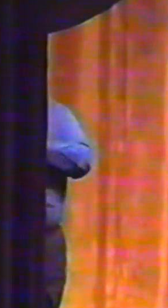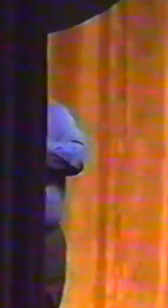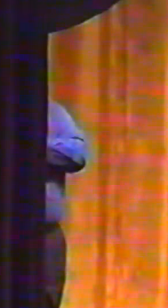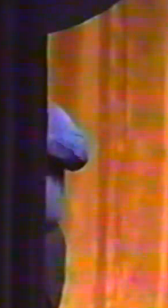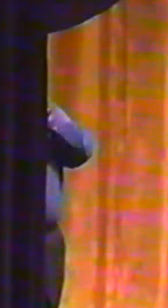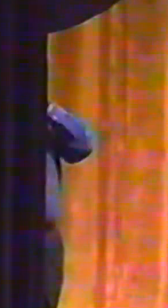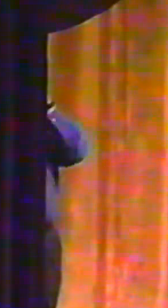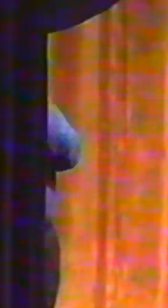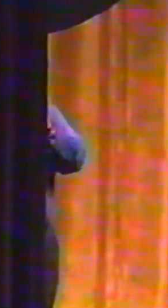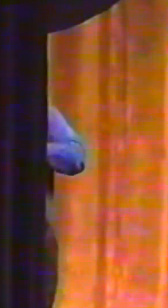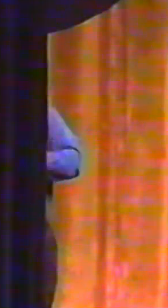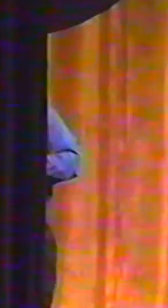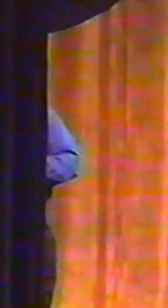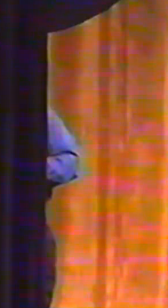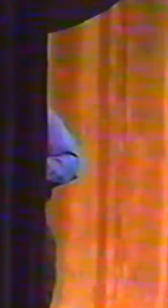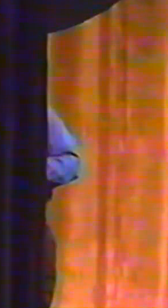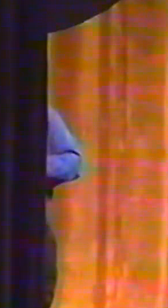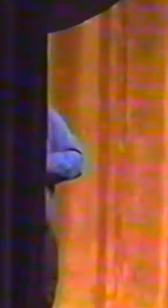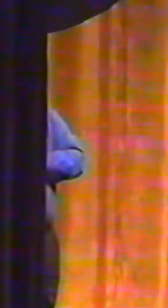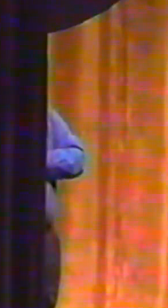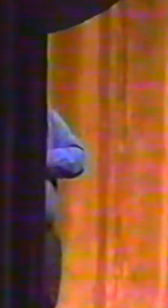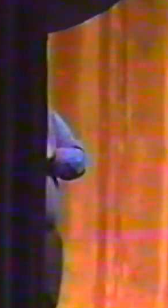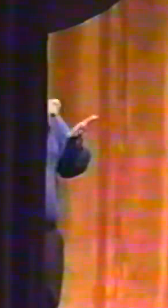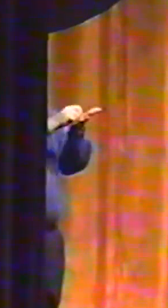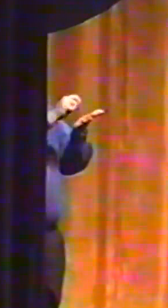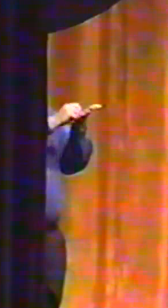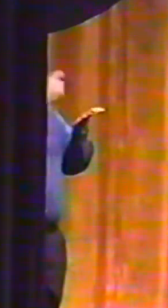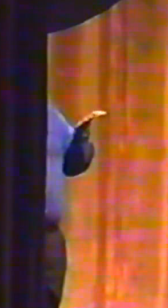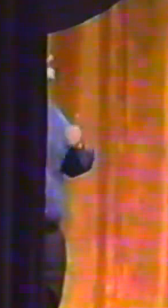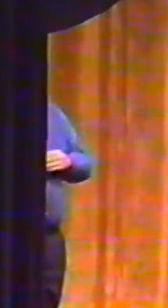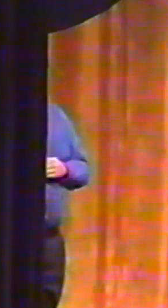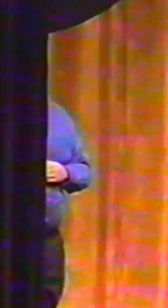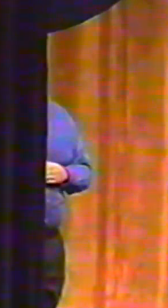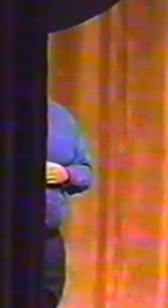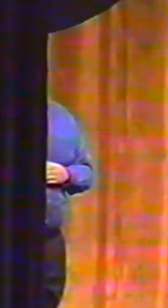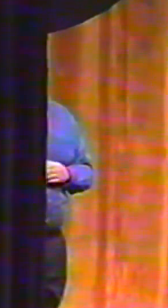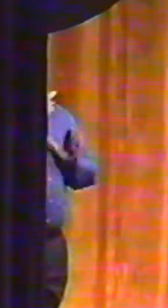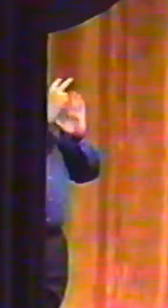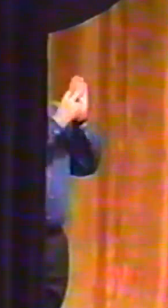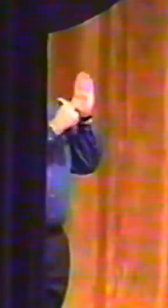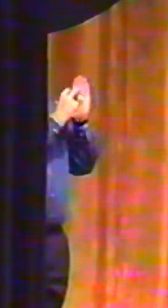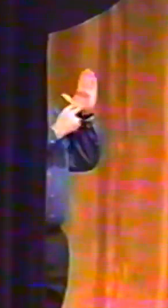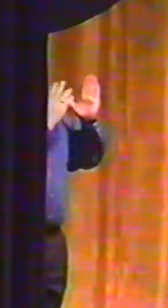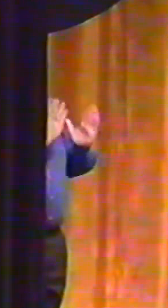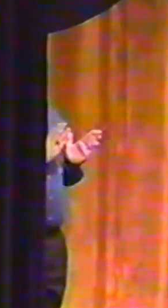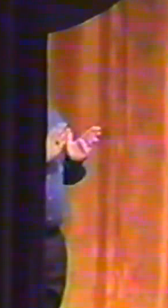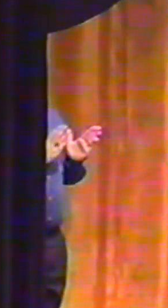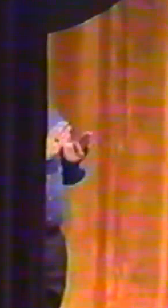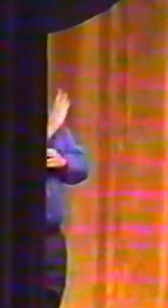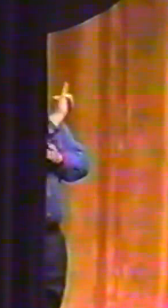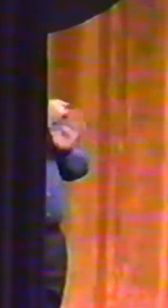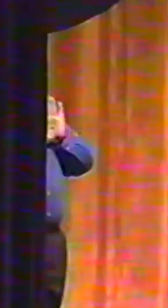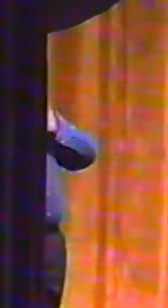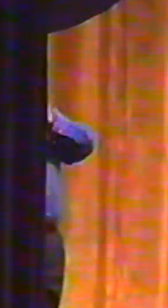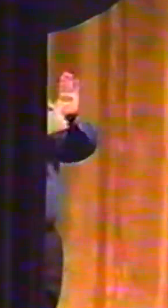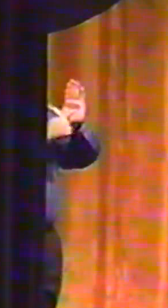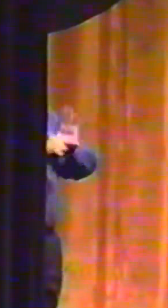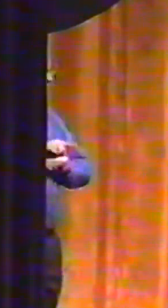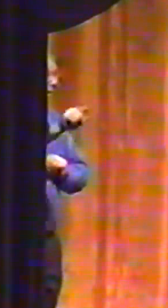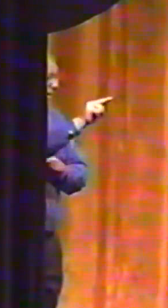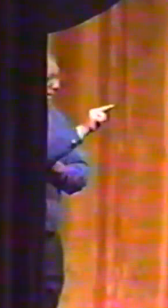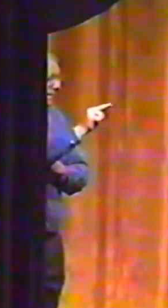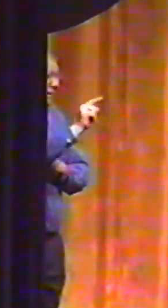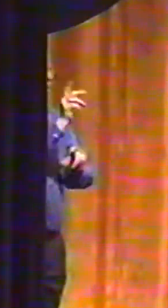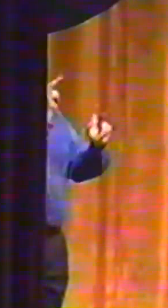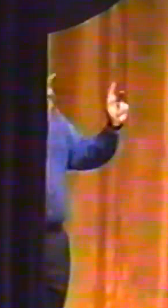of its forms. We serve our readers, and we do it by showing them the people in their community whom